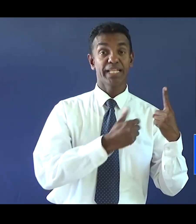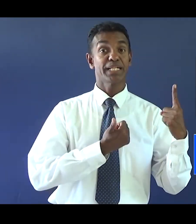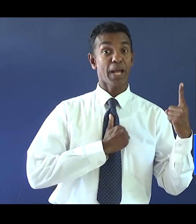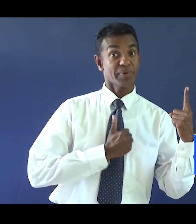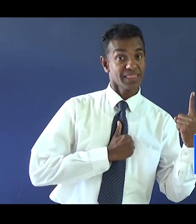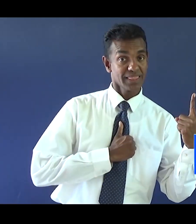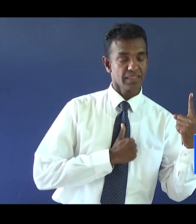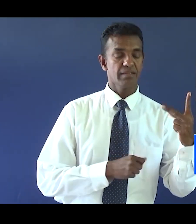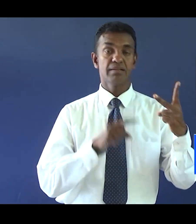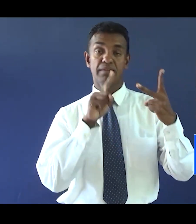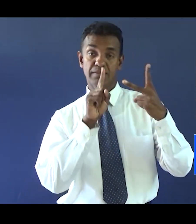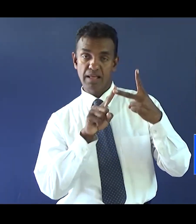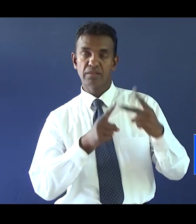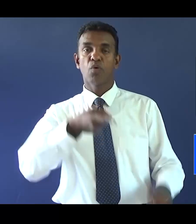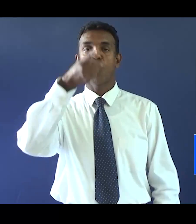Groups of countries